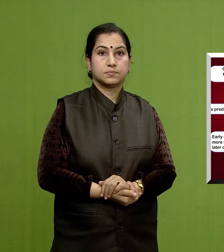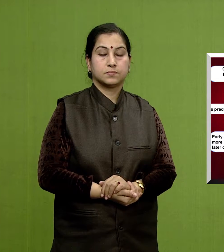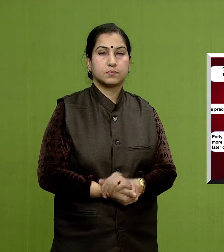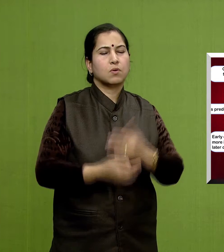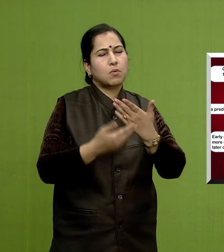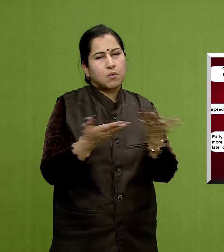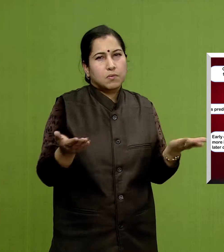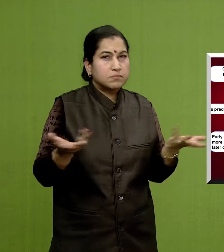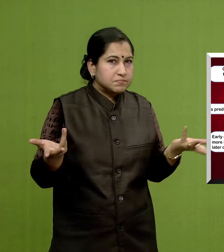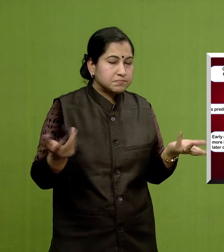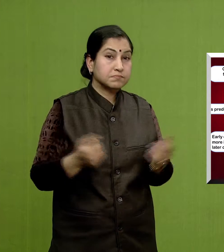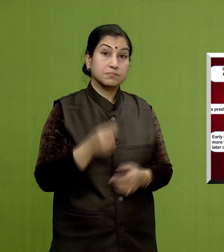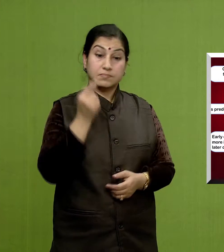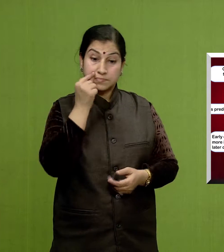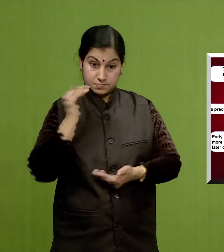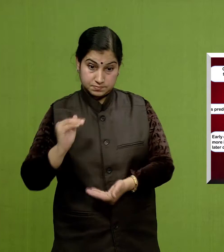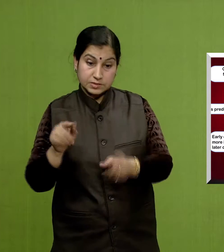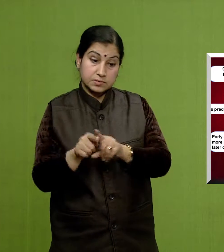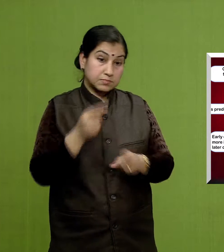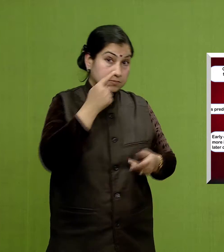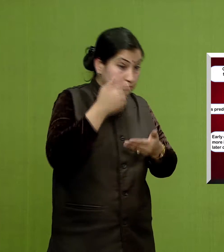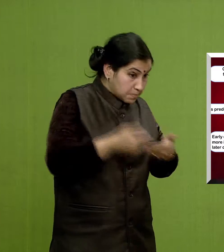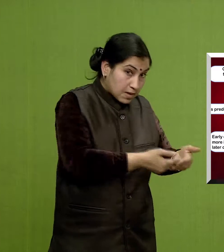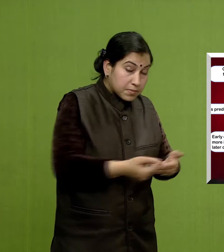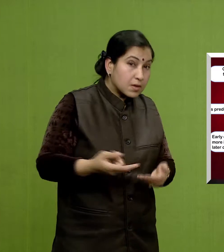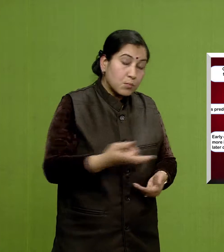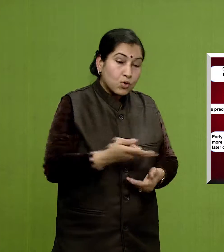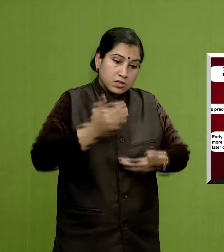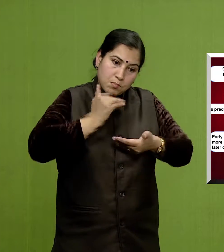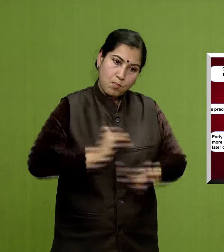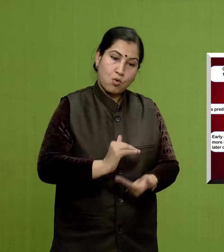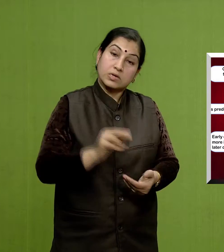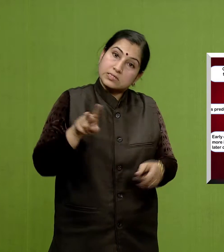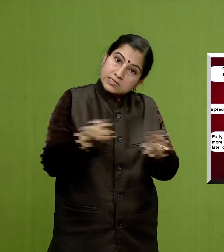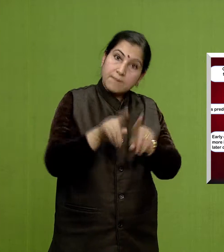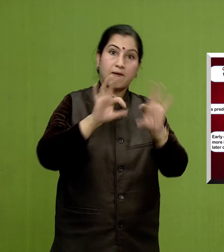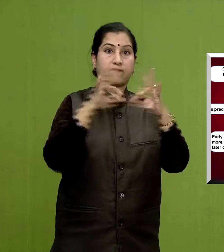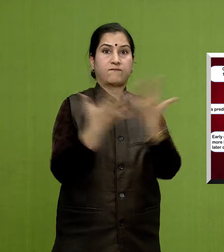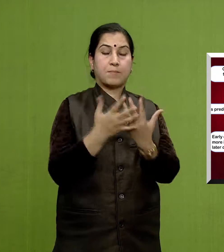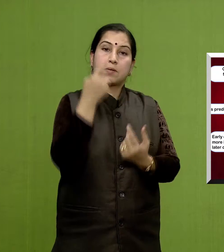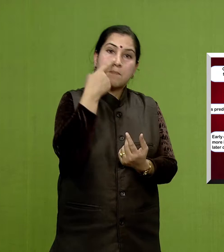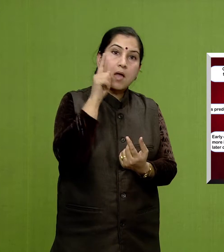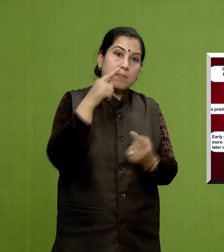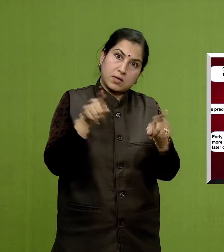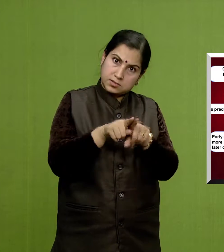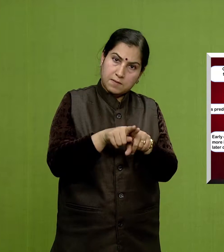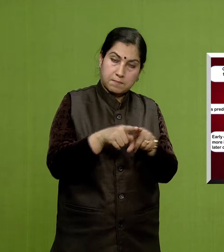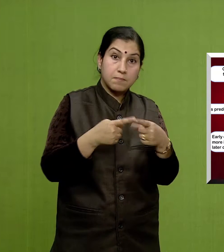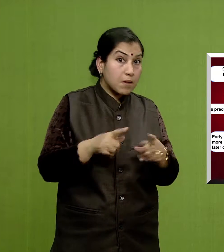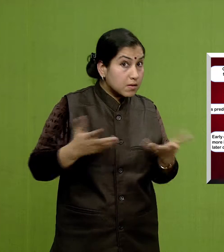Although Mani and Yadvi are born in the same family, but they are